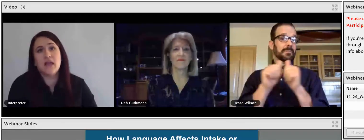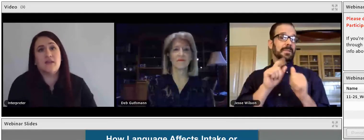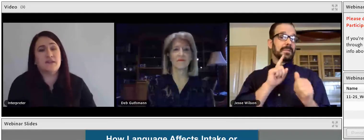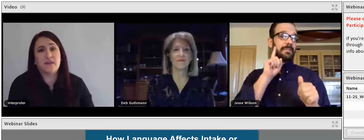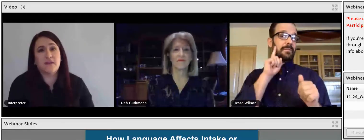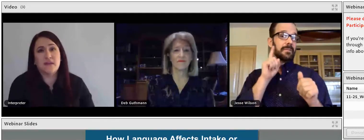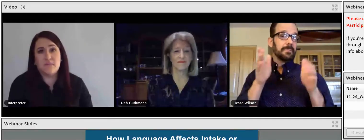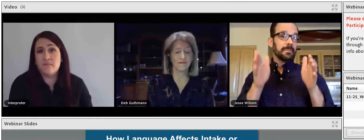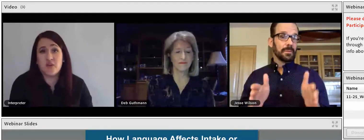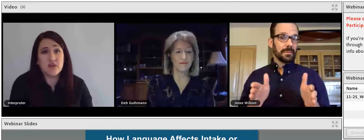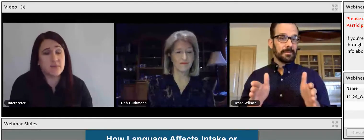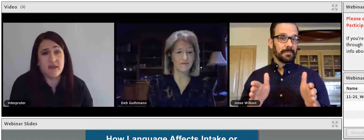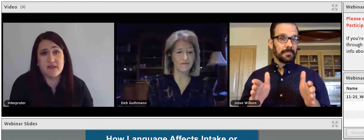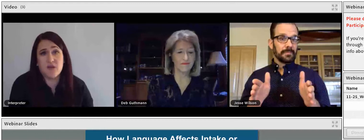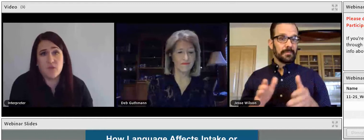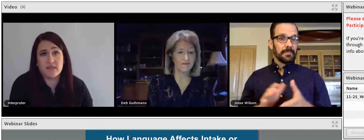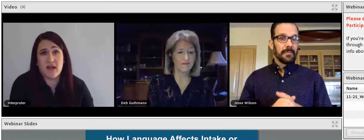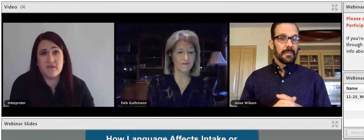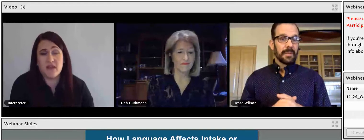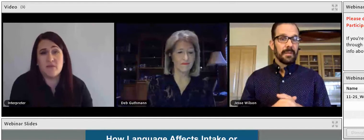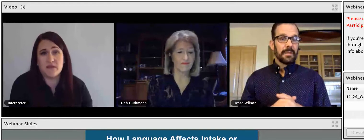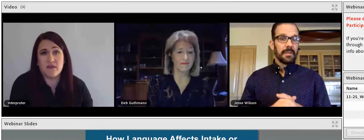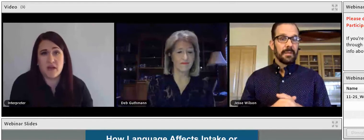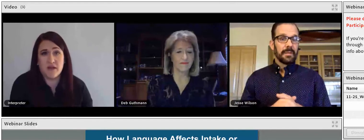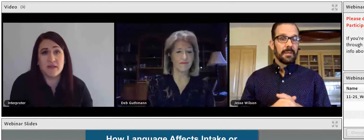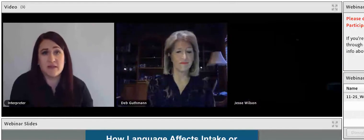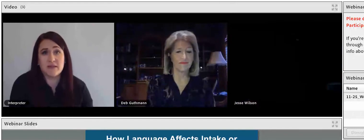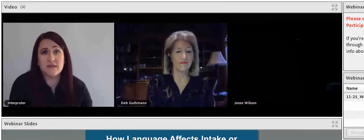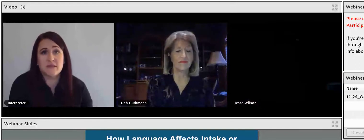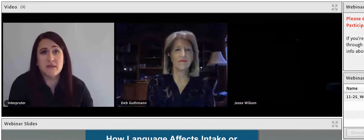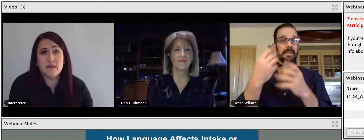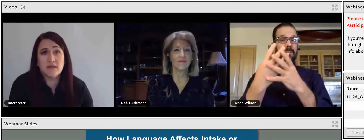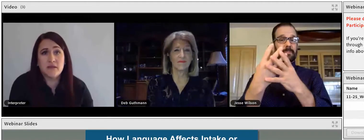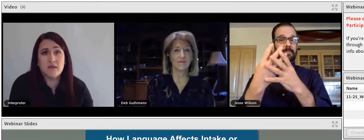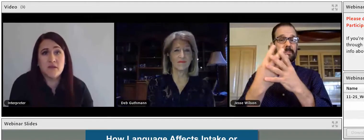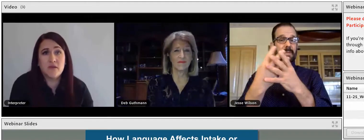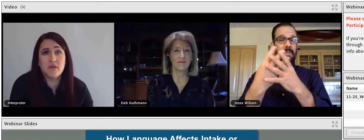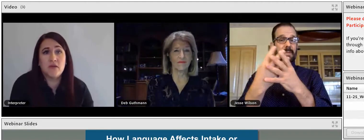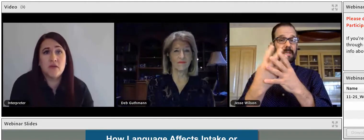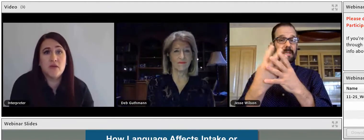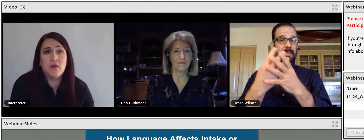those screenings. That's really the first place that you want to have that with deaf clients.